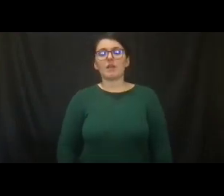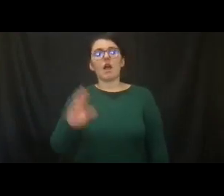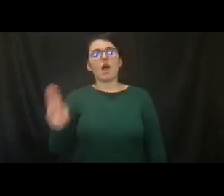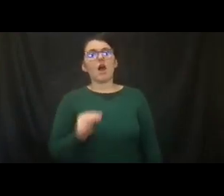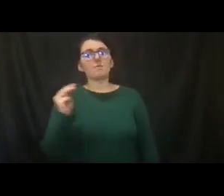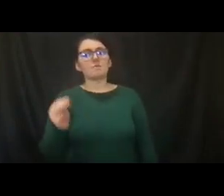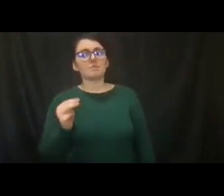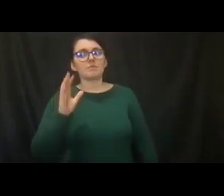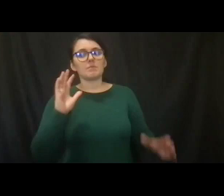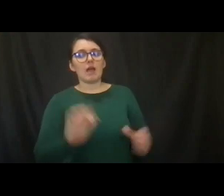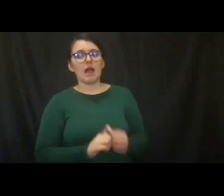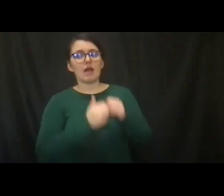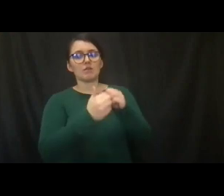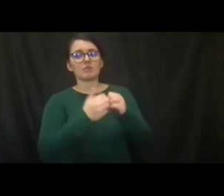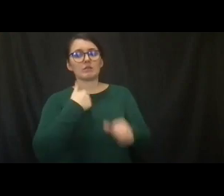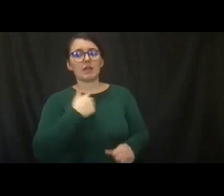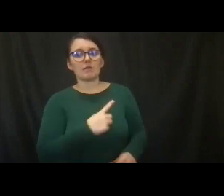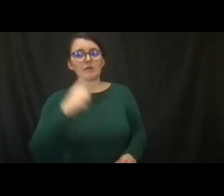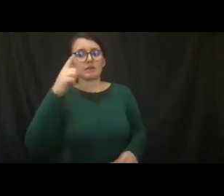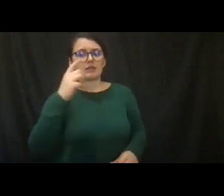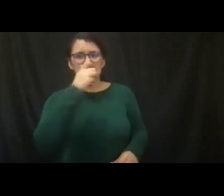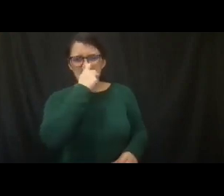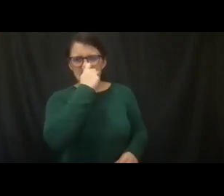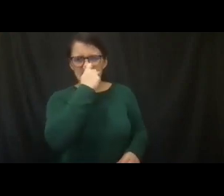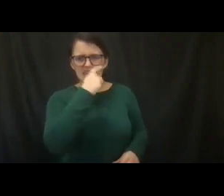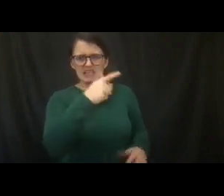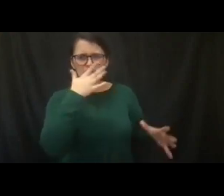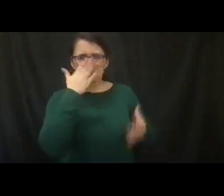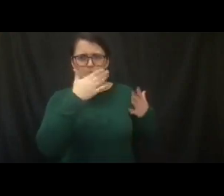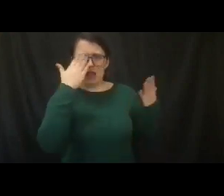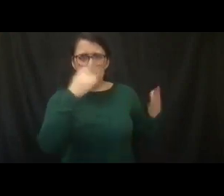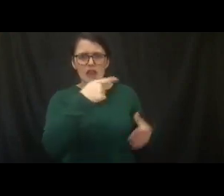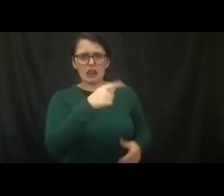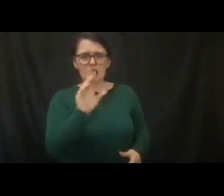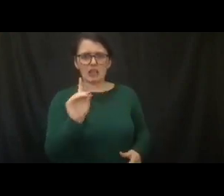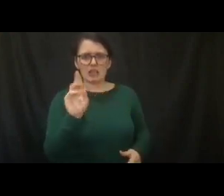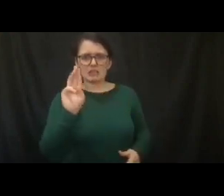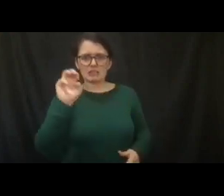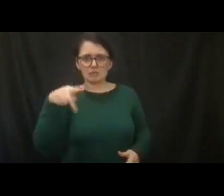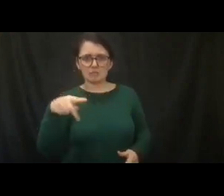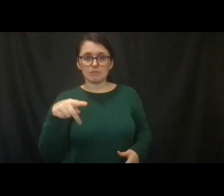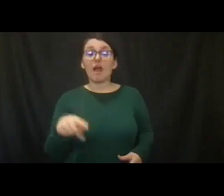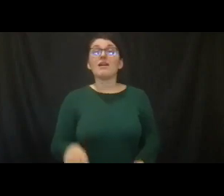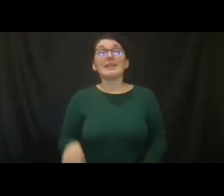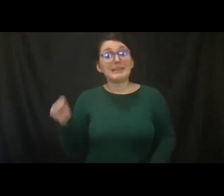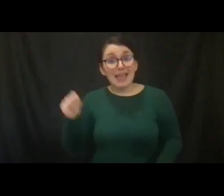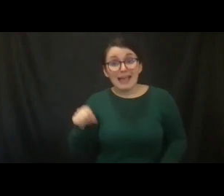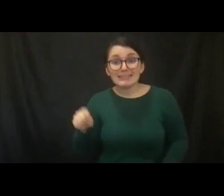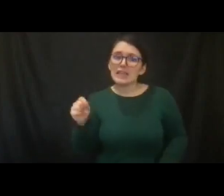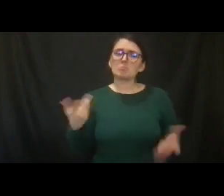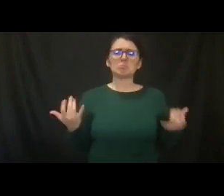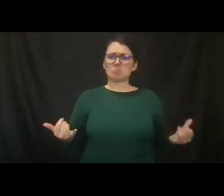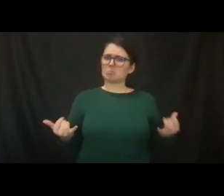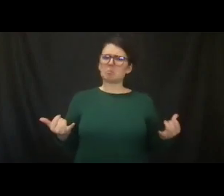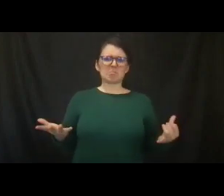How stinky is the dump? Is it? Oh, Yes, yeah, today it's not